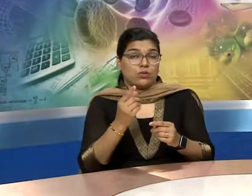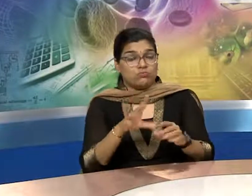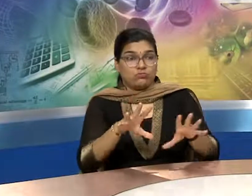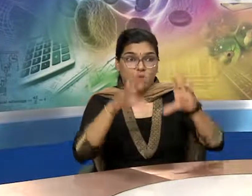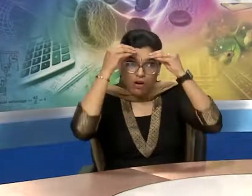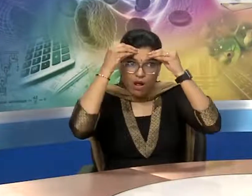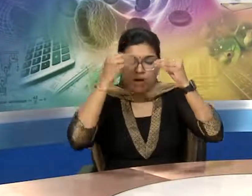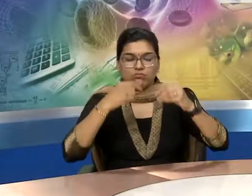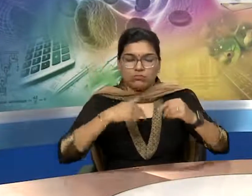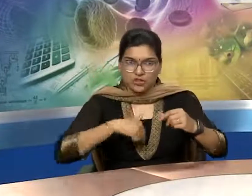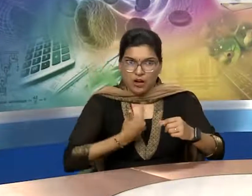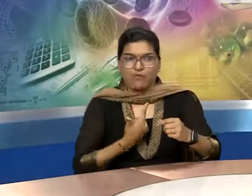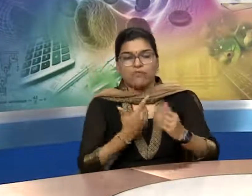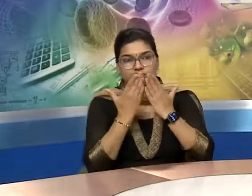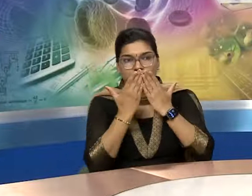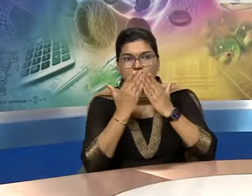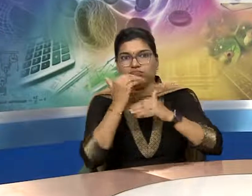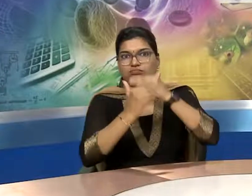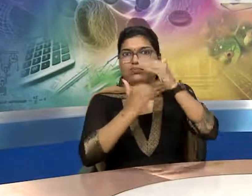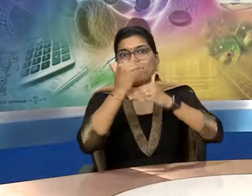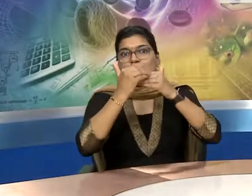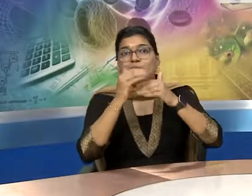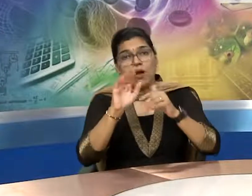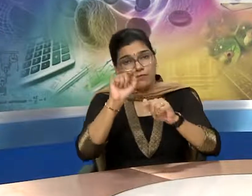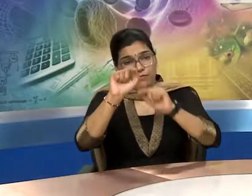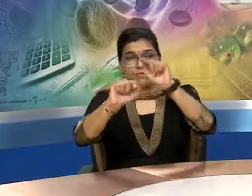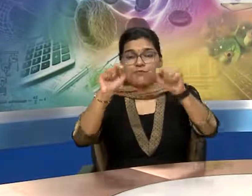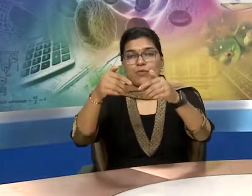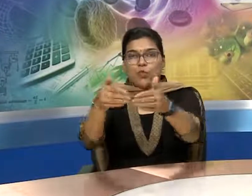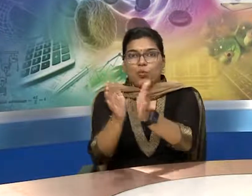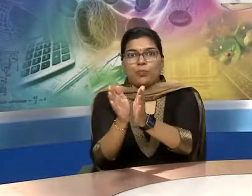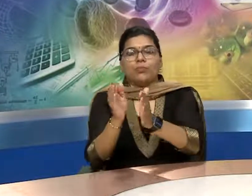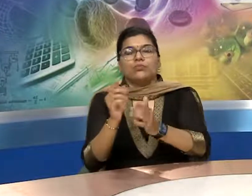And the other word, which is informal, means normal,